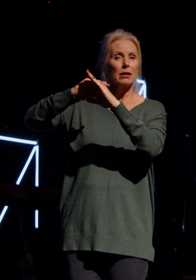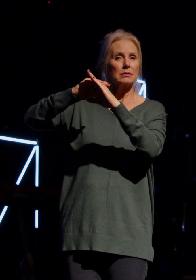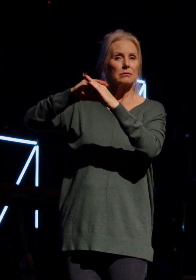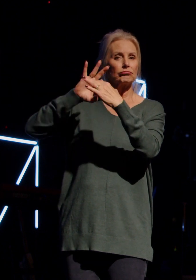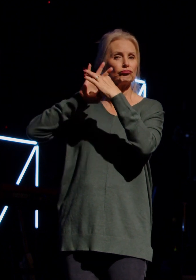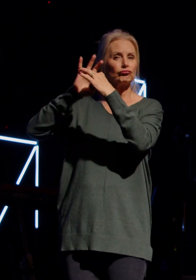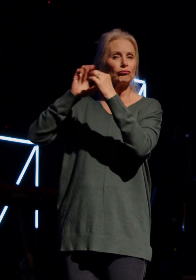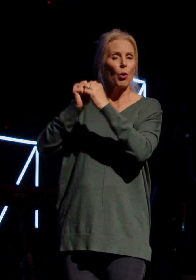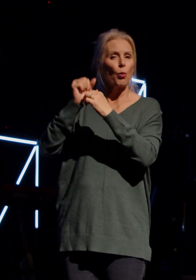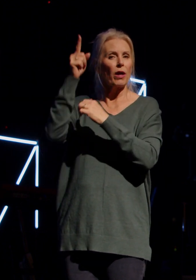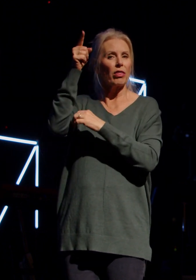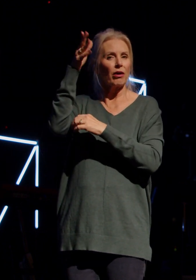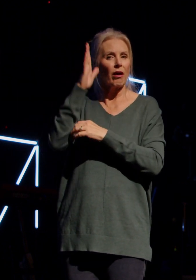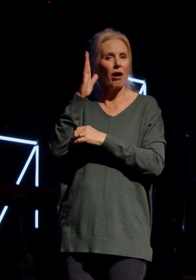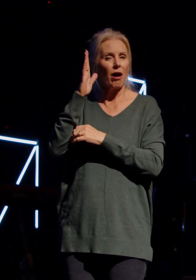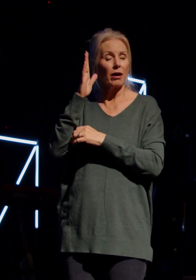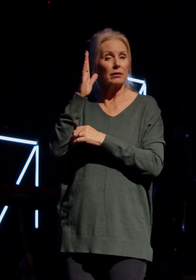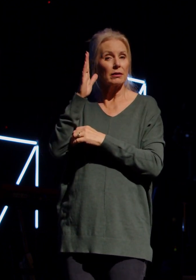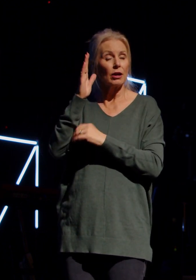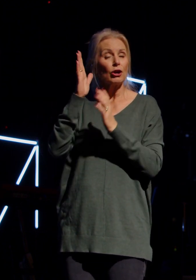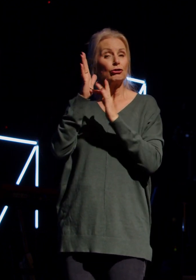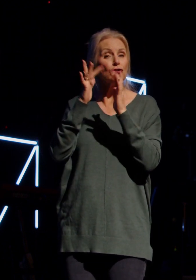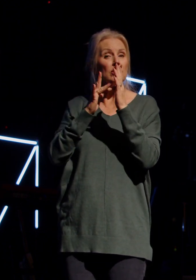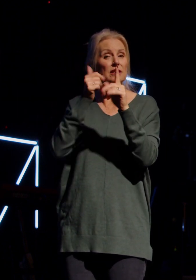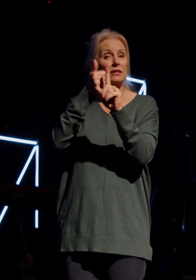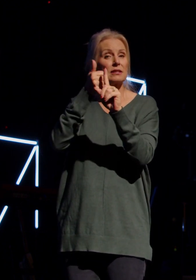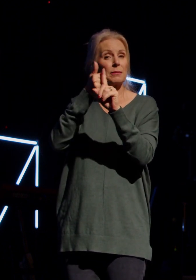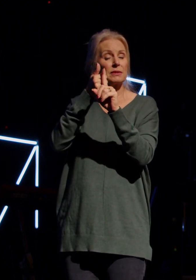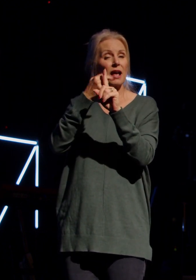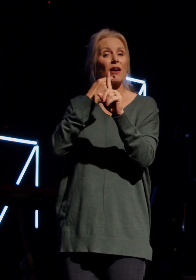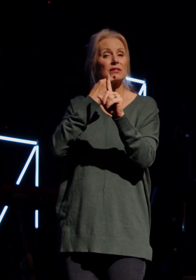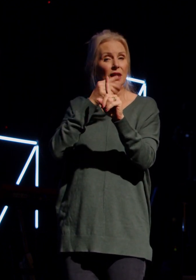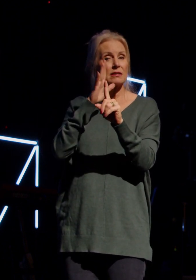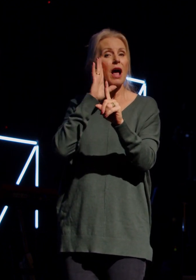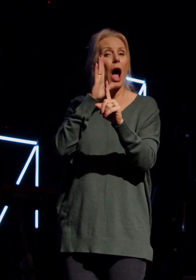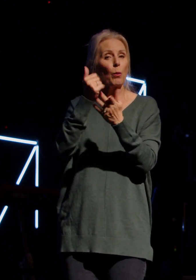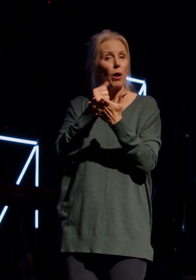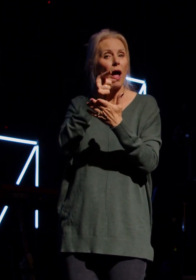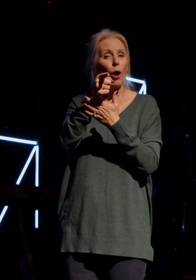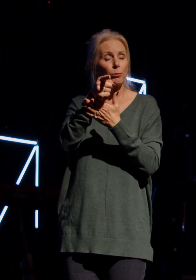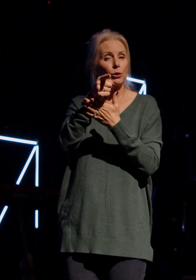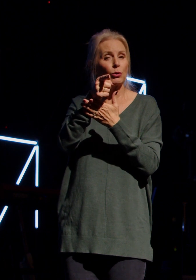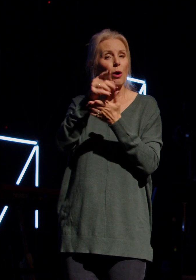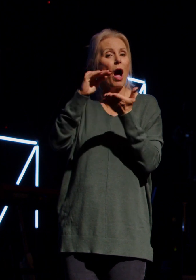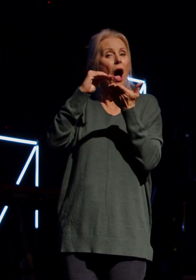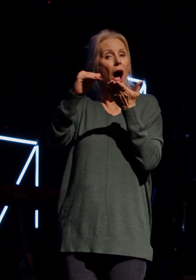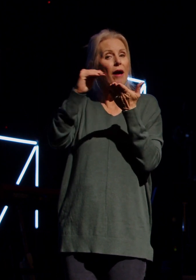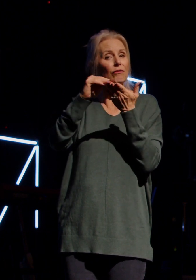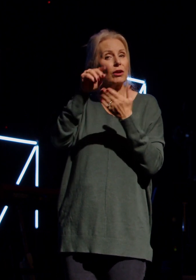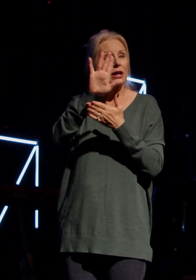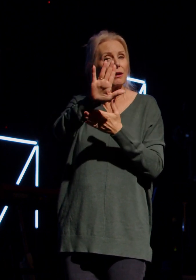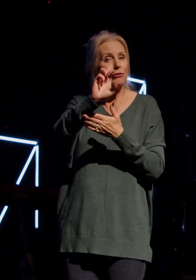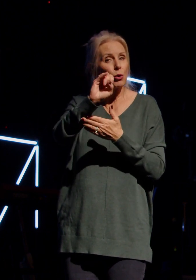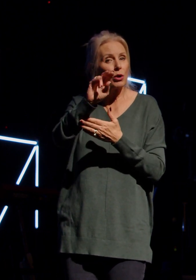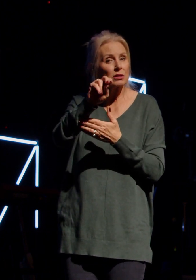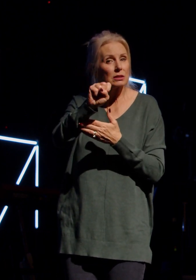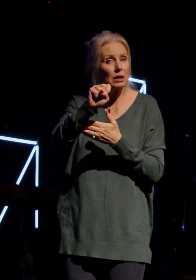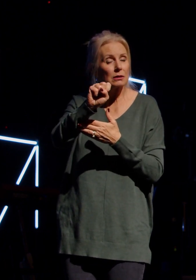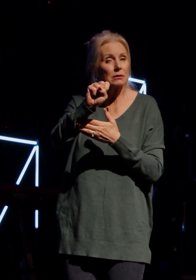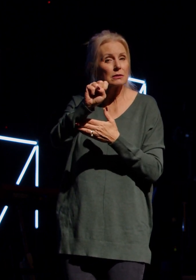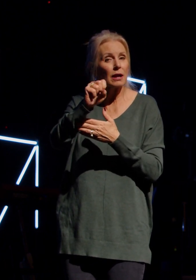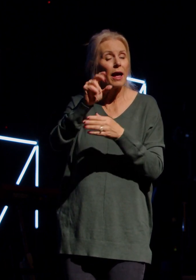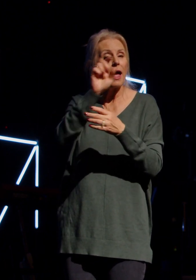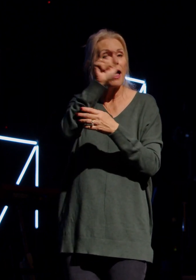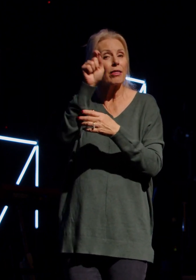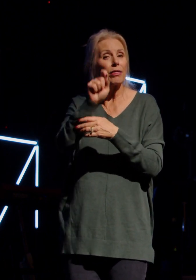we should be damned in hell. And yet Jesus comes and says, I'm going to help you. I'm going to help you with that deepest